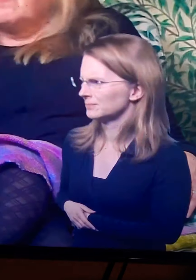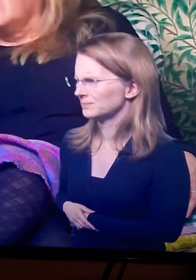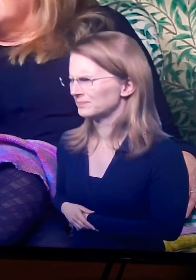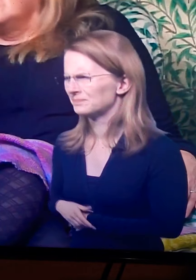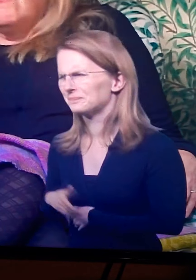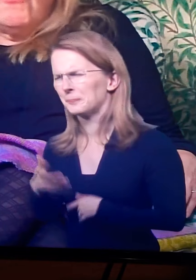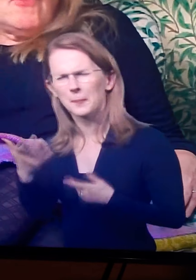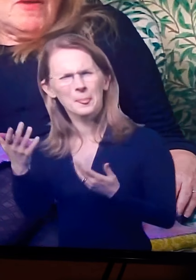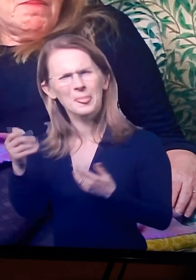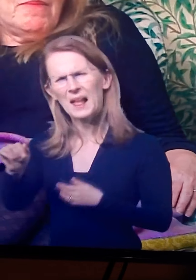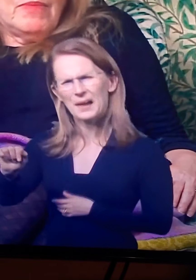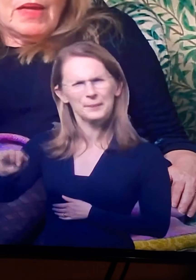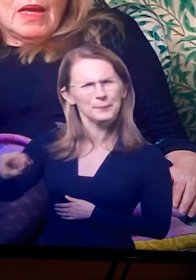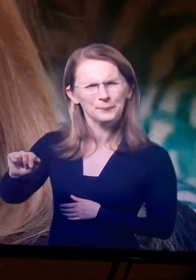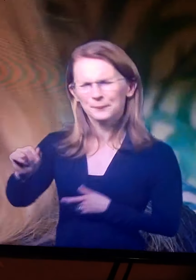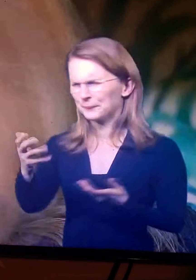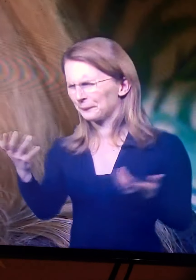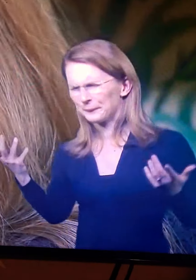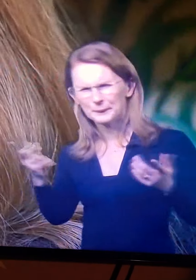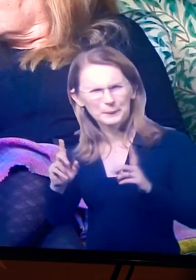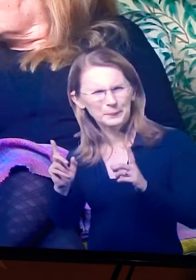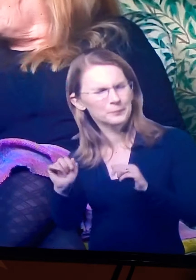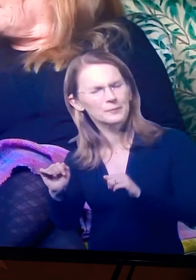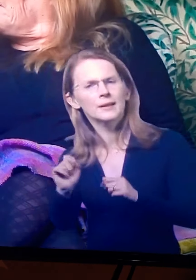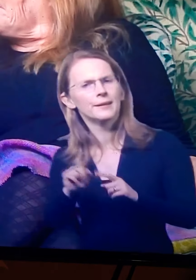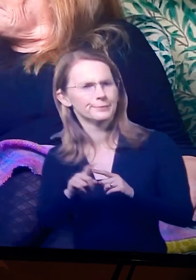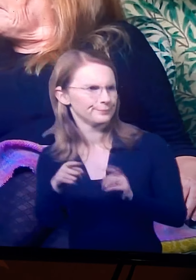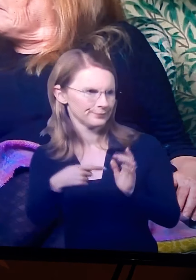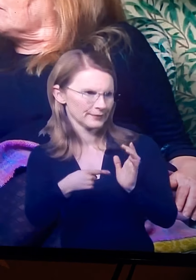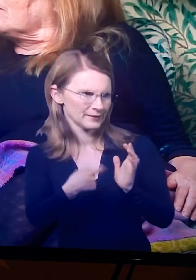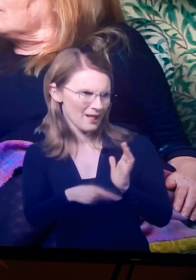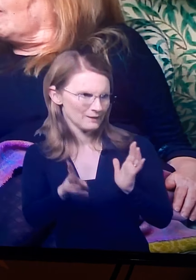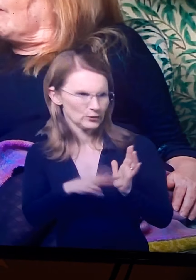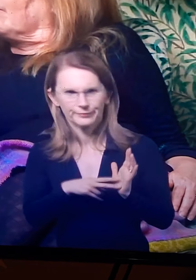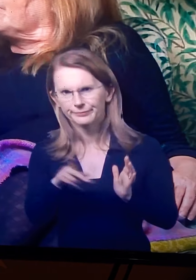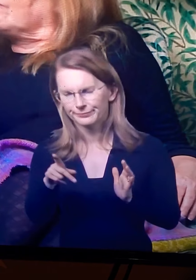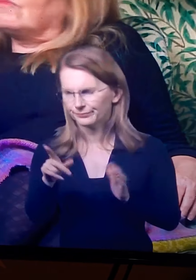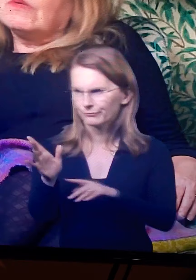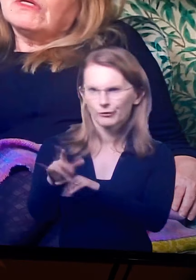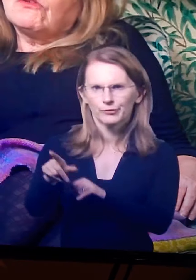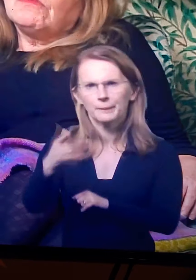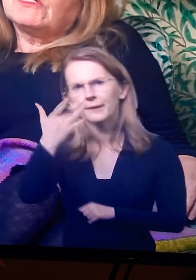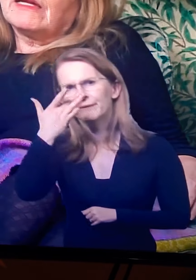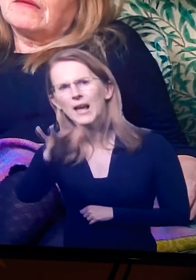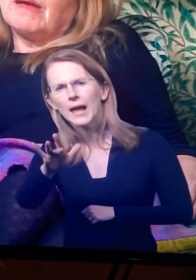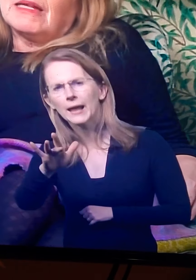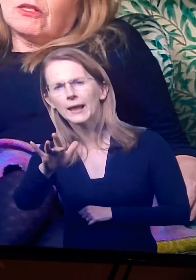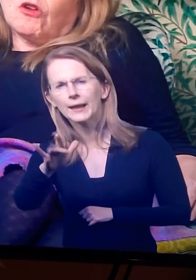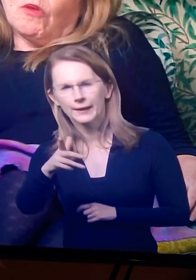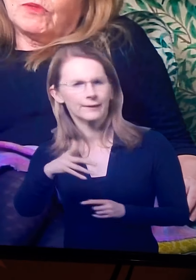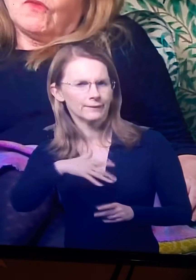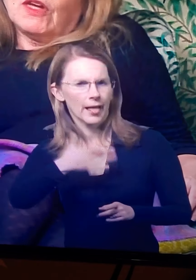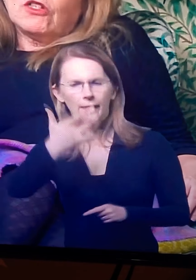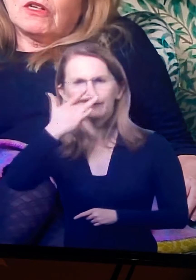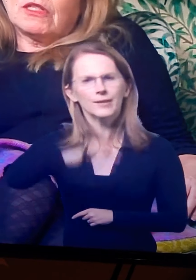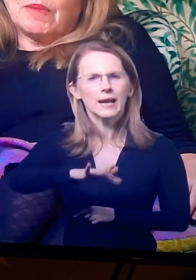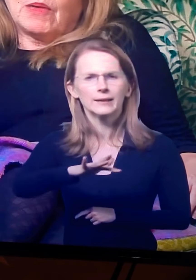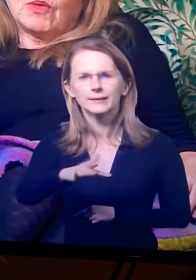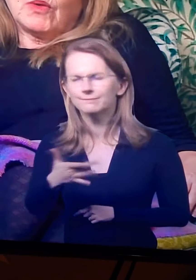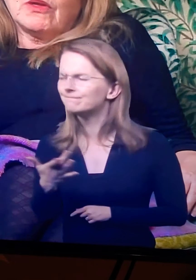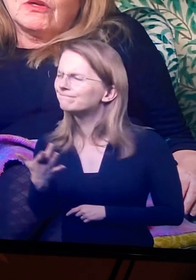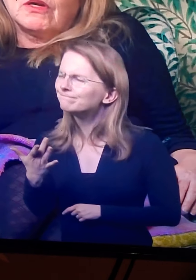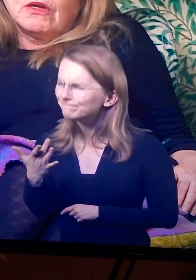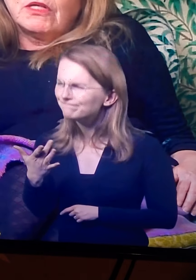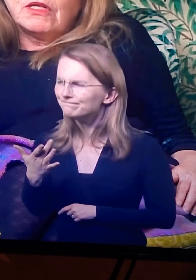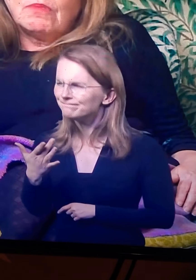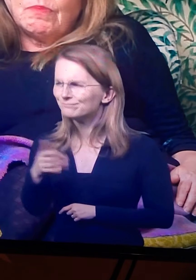Is this some kind of like fake television? It almost feels like fake television. It's almost like a mass observation